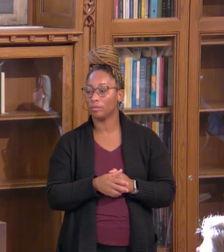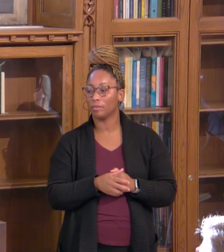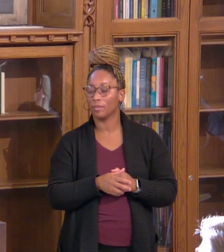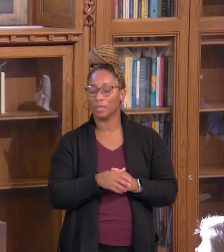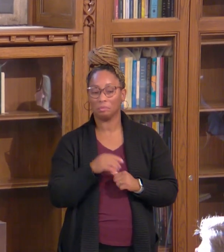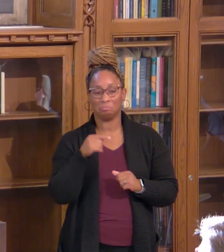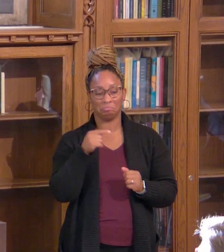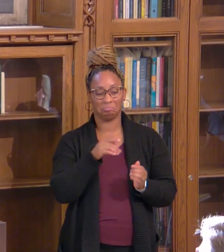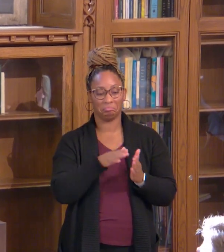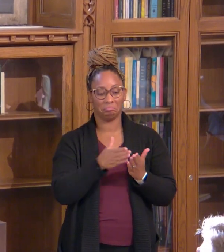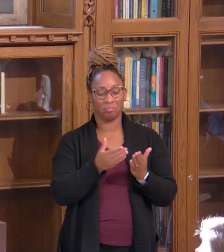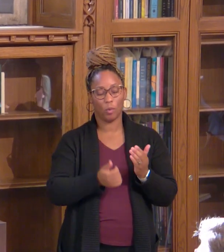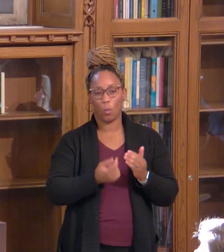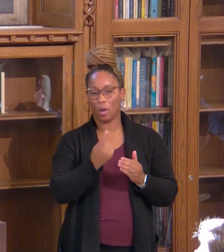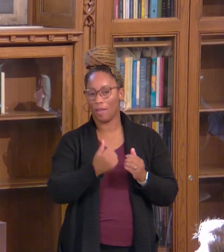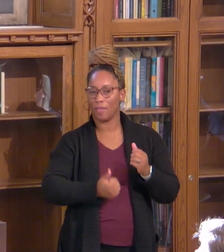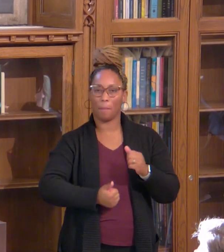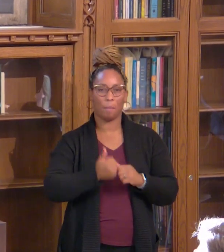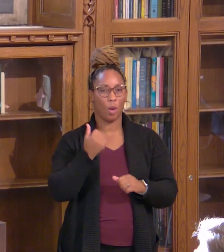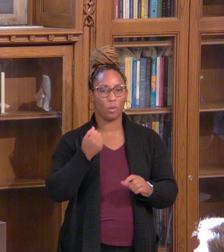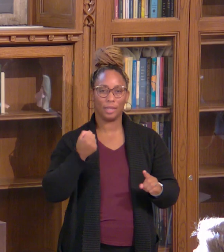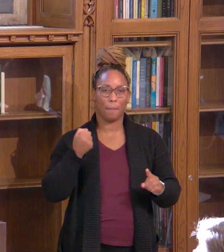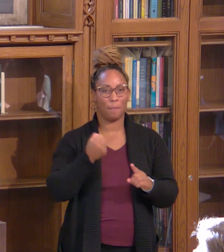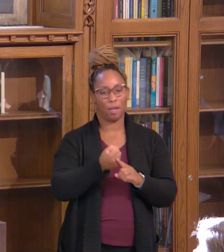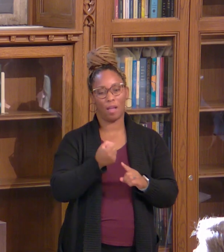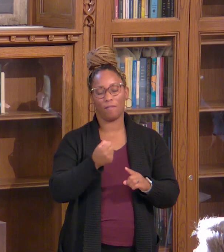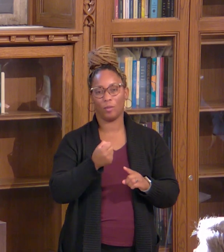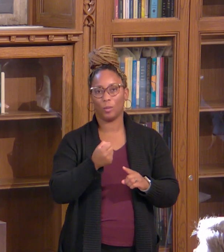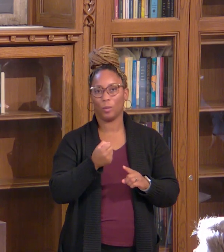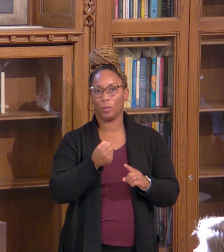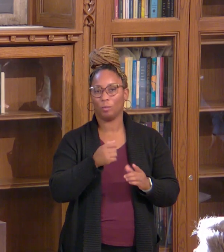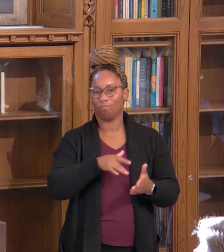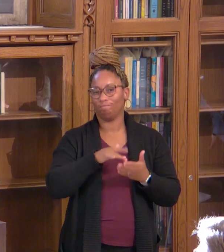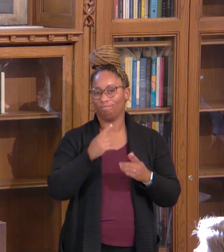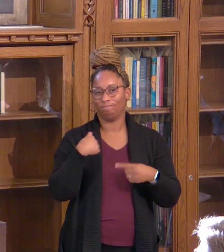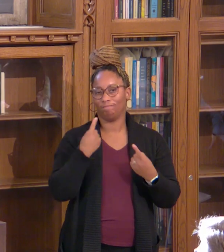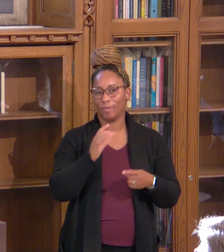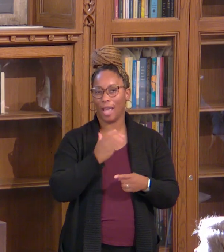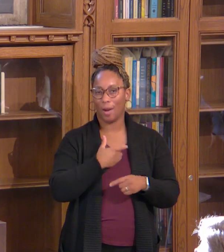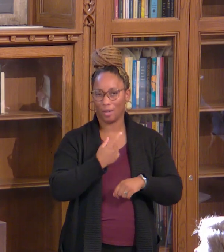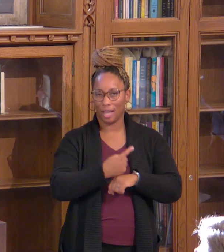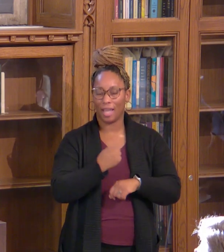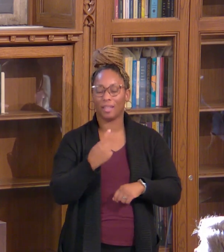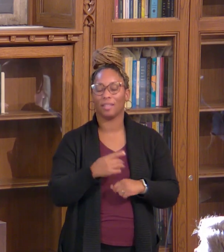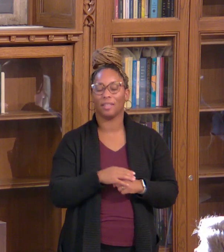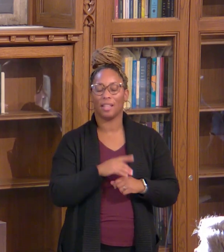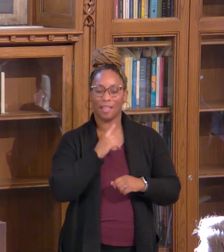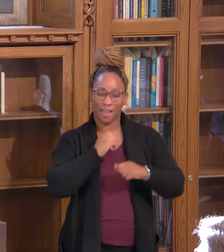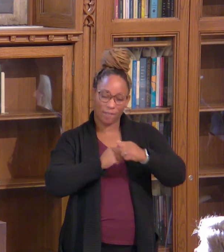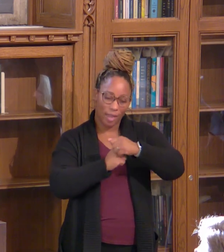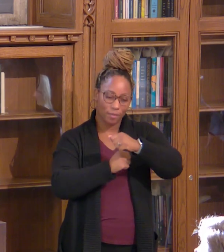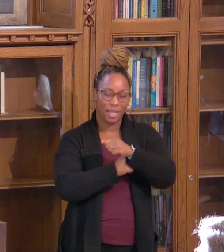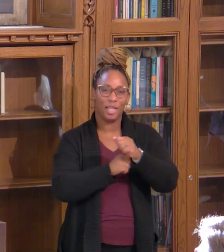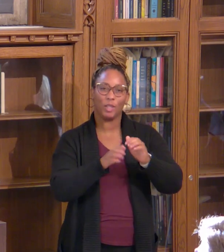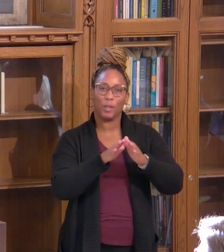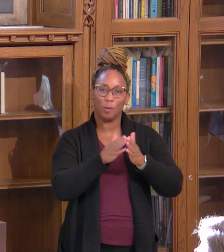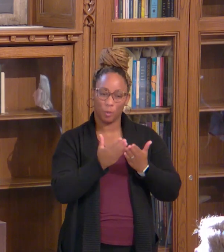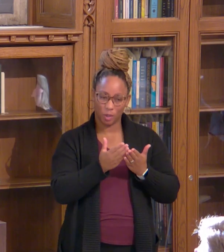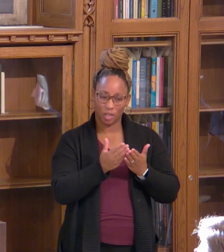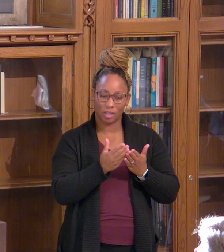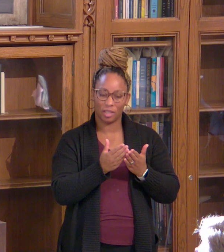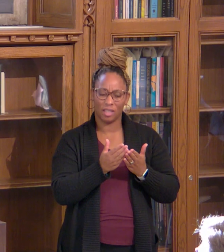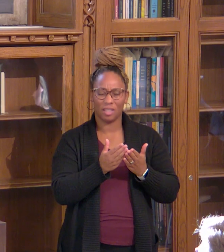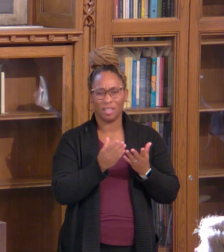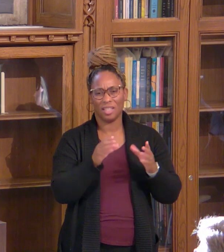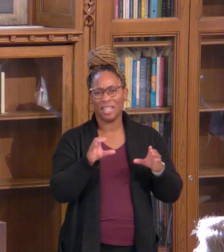most impactful studies of our time a foundational textbook that did much